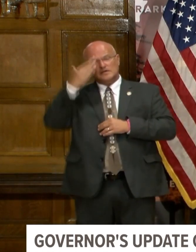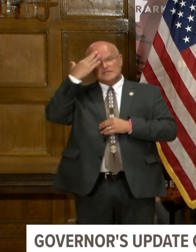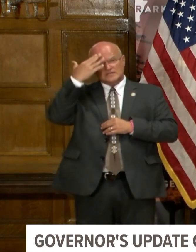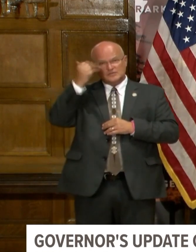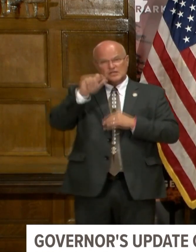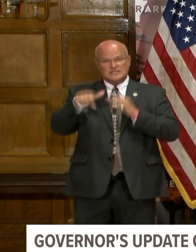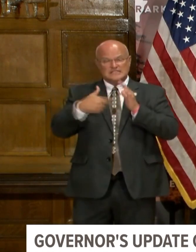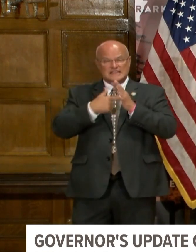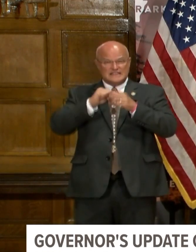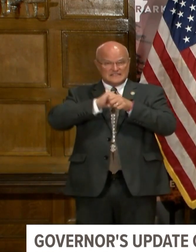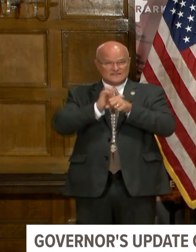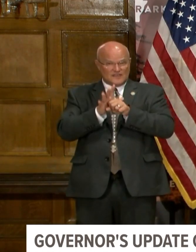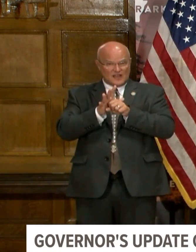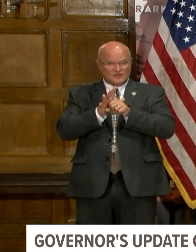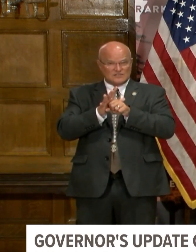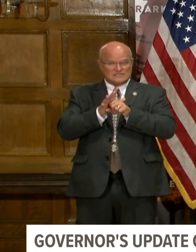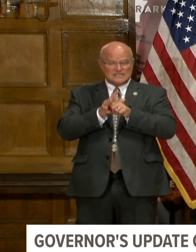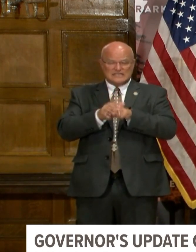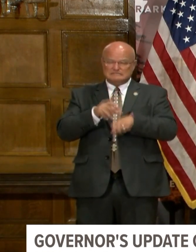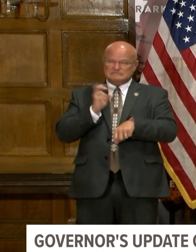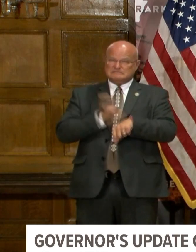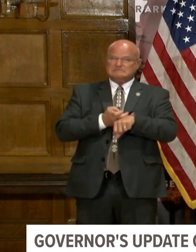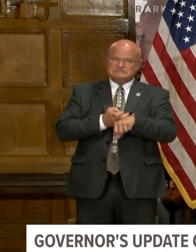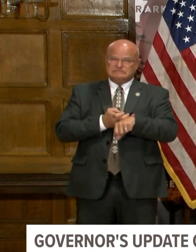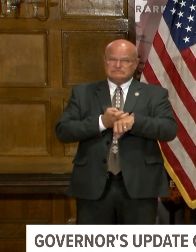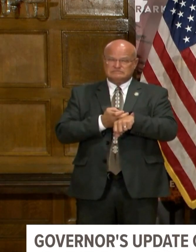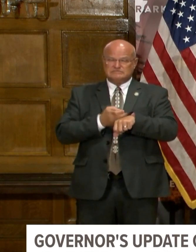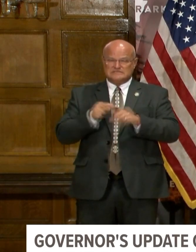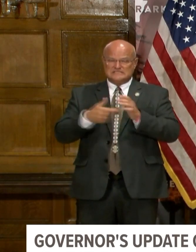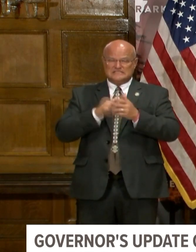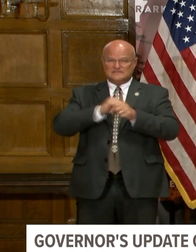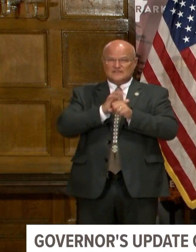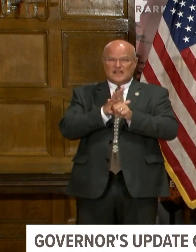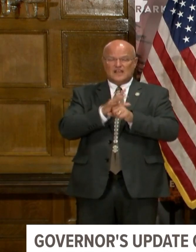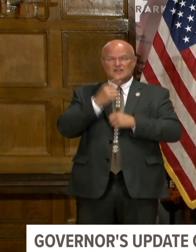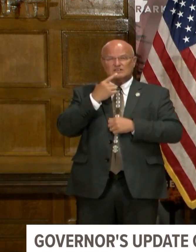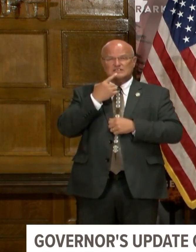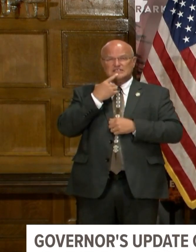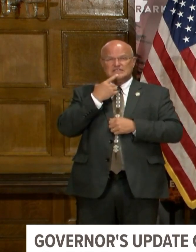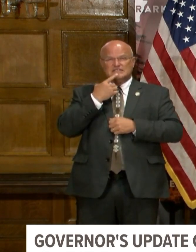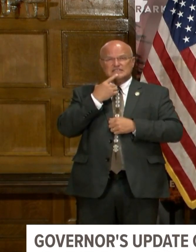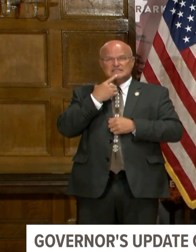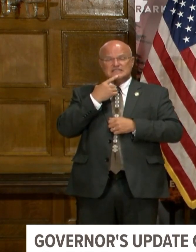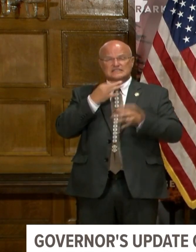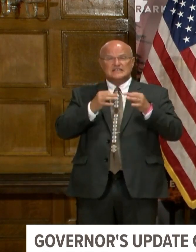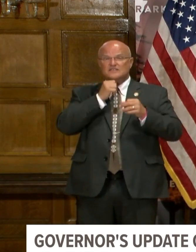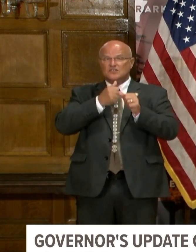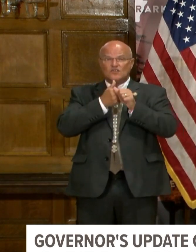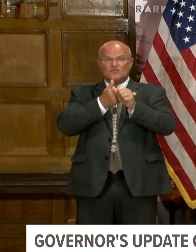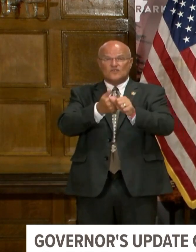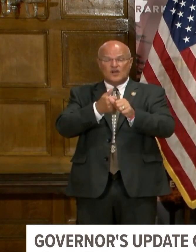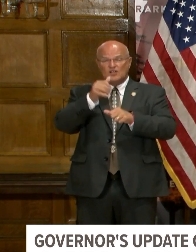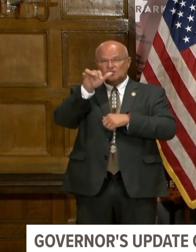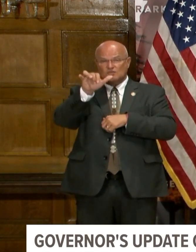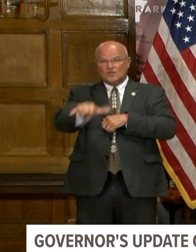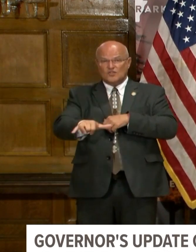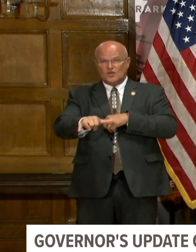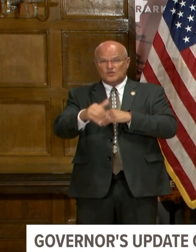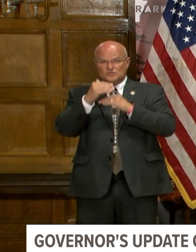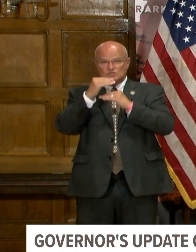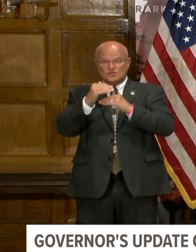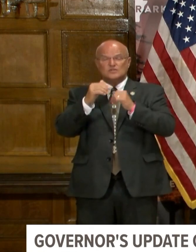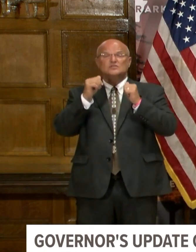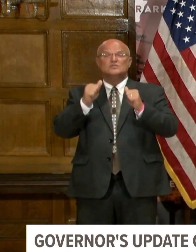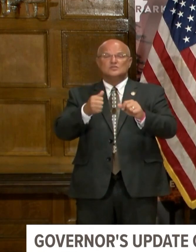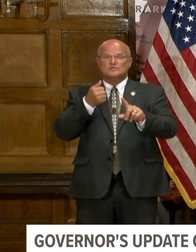because this virus and the toughness of it says if you don't follow those restrictions,